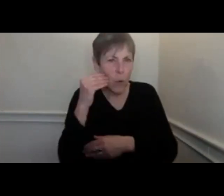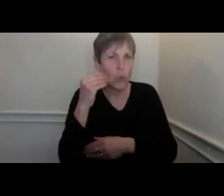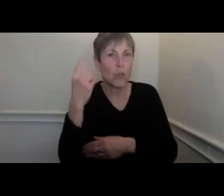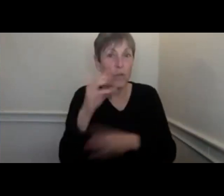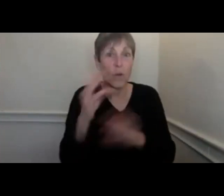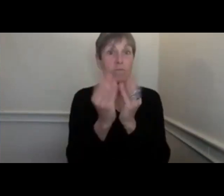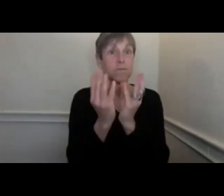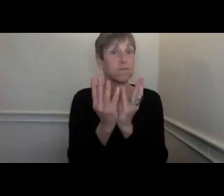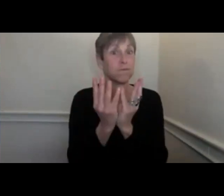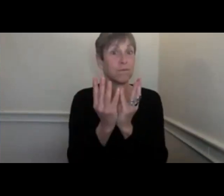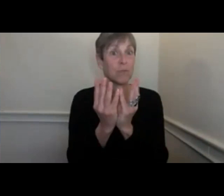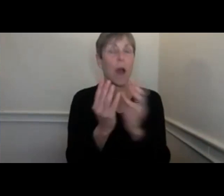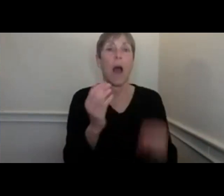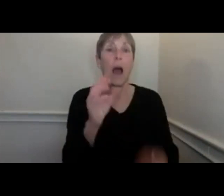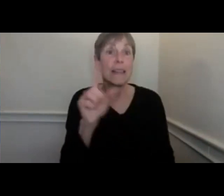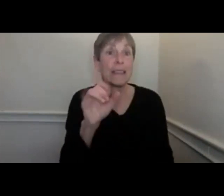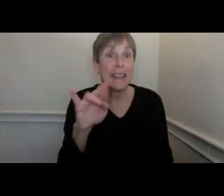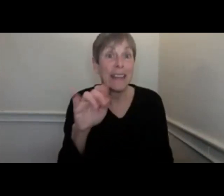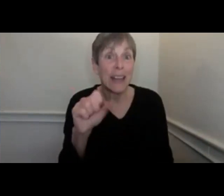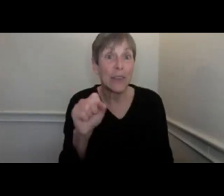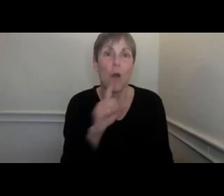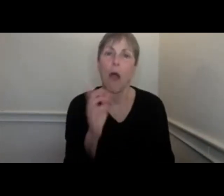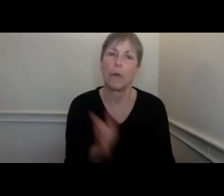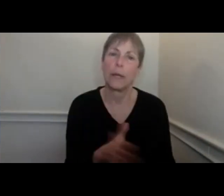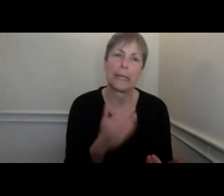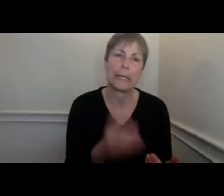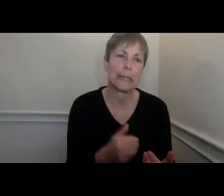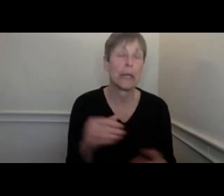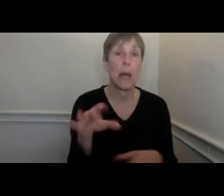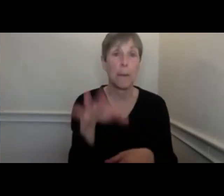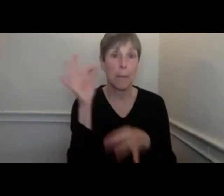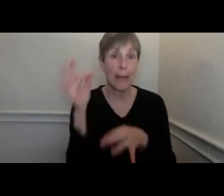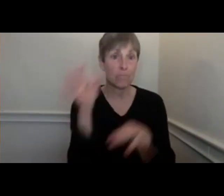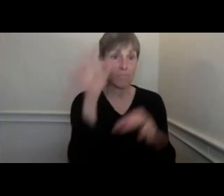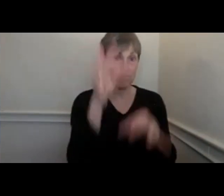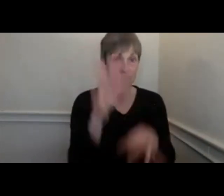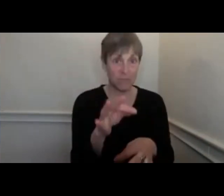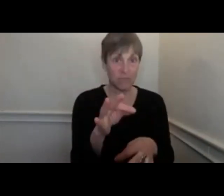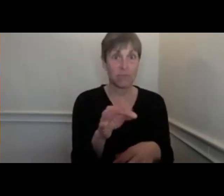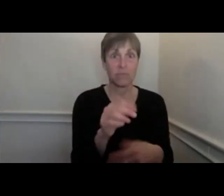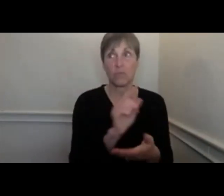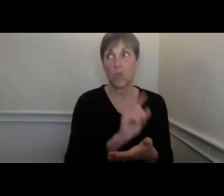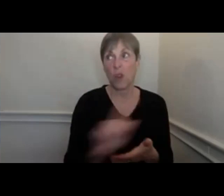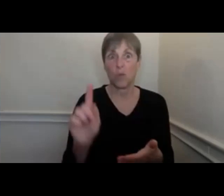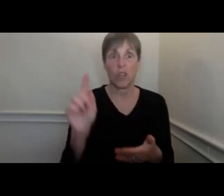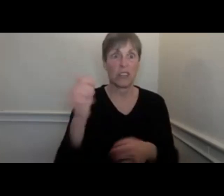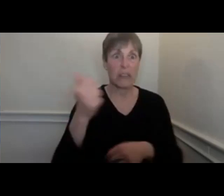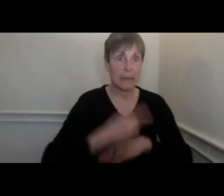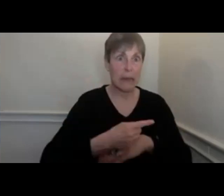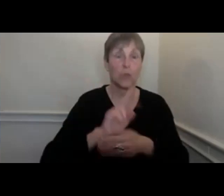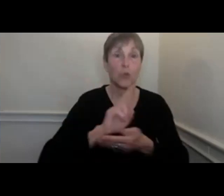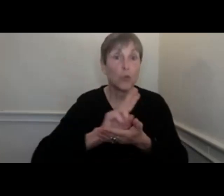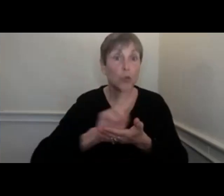know the zinnias make it easy. They easily have a week, 10 day, even 2 weeks. If we